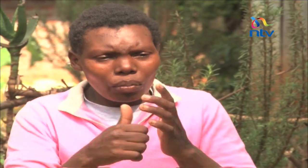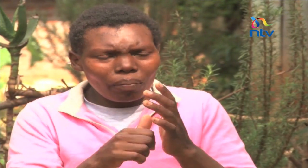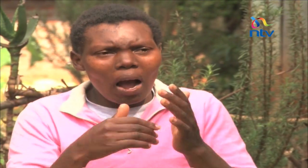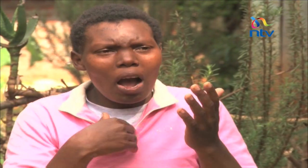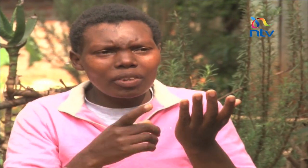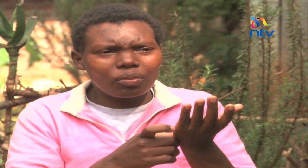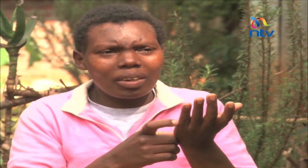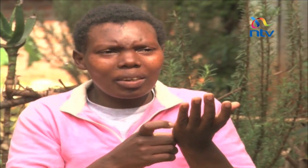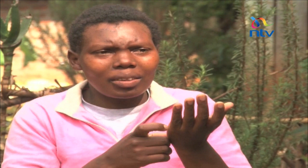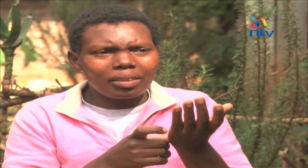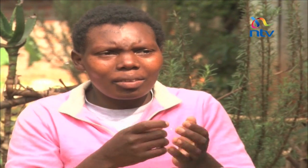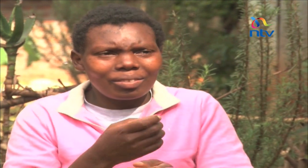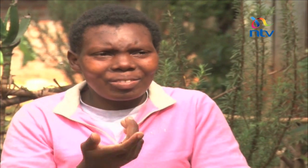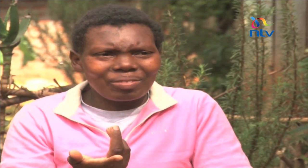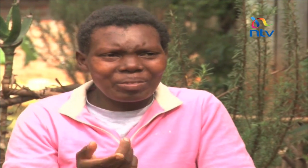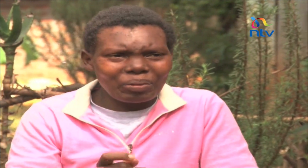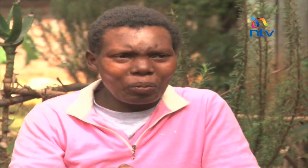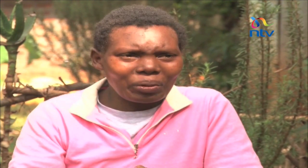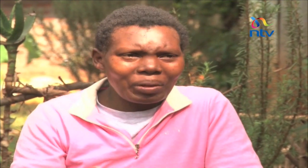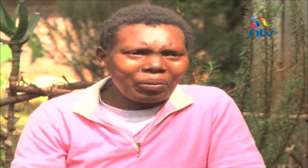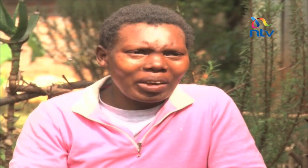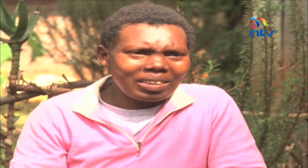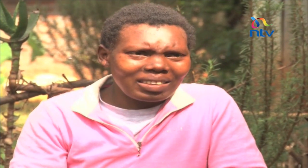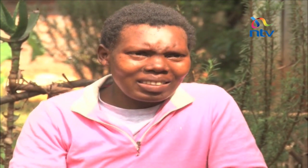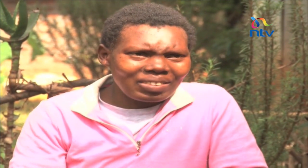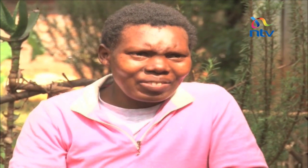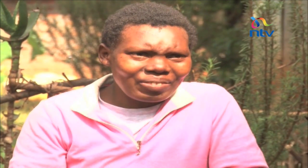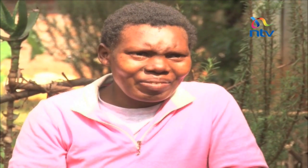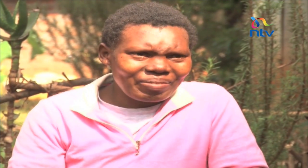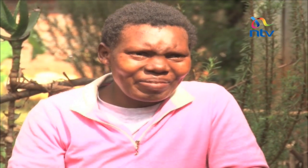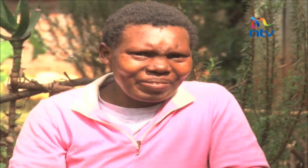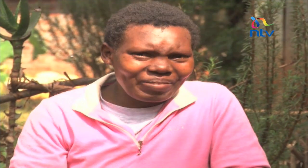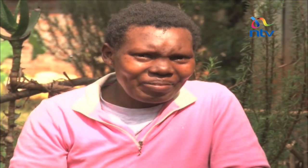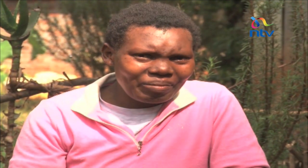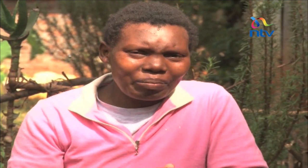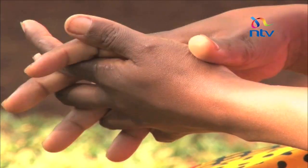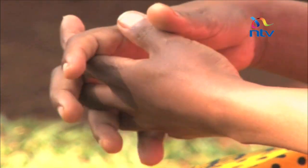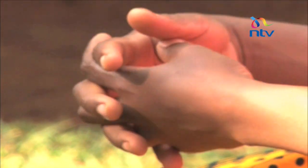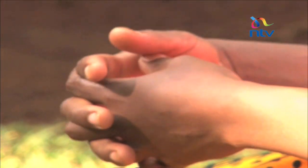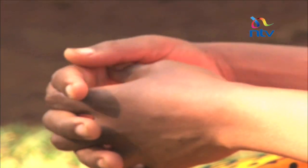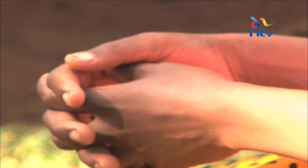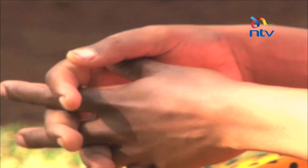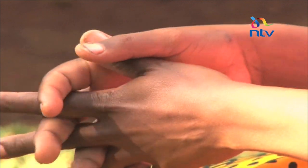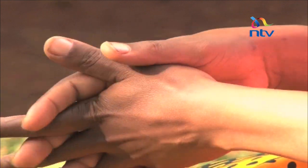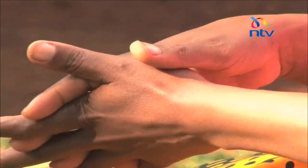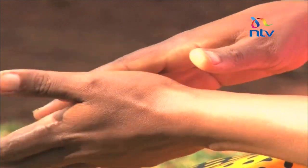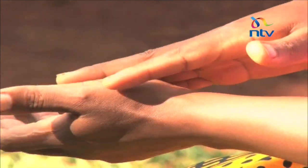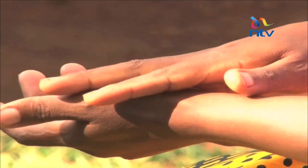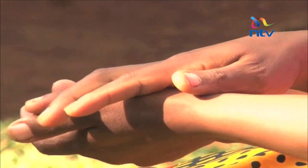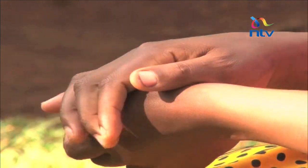There's no sign language interpreter at the police station, so someone like me can't go alone without fear. Someone must come with me. The problem is